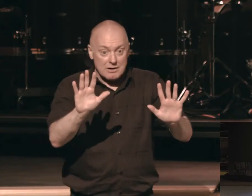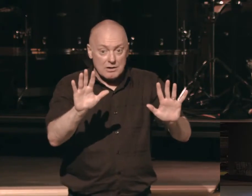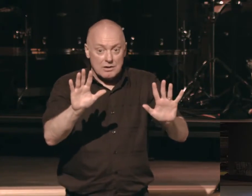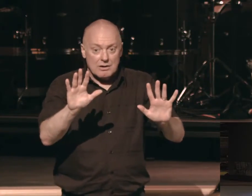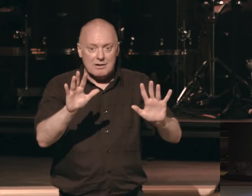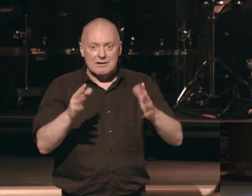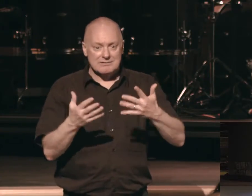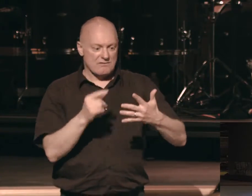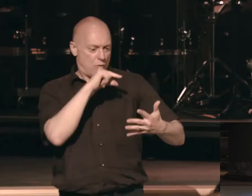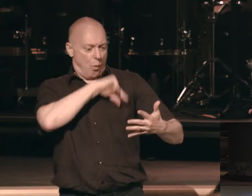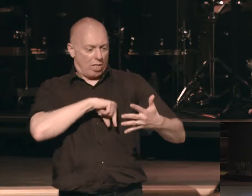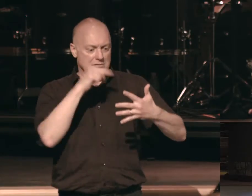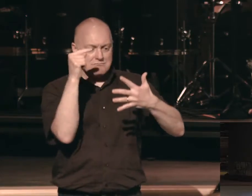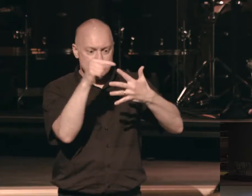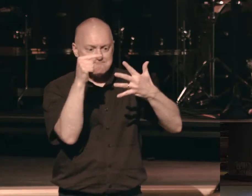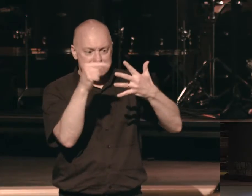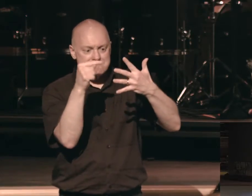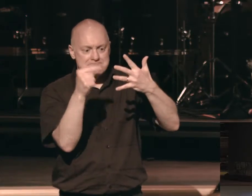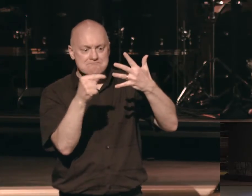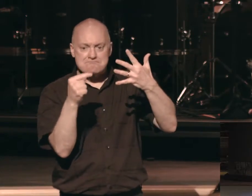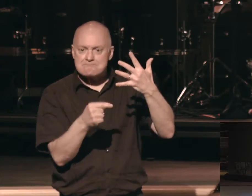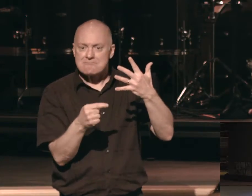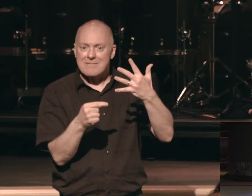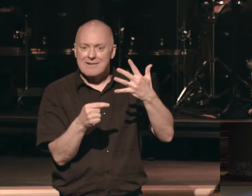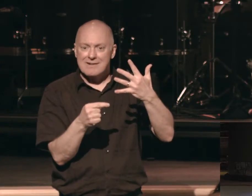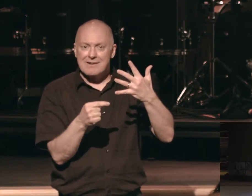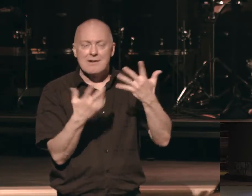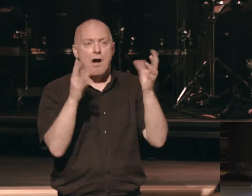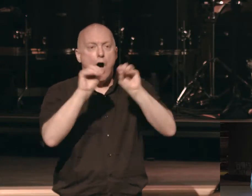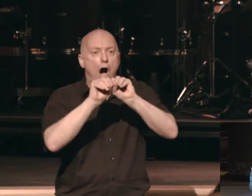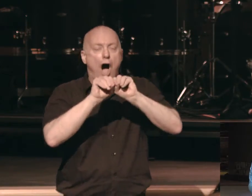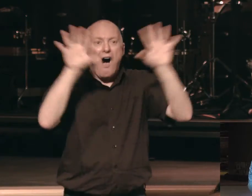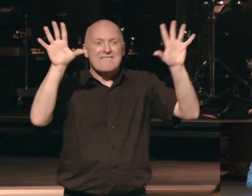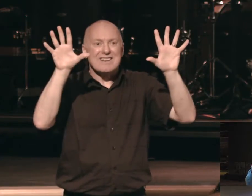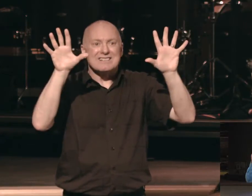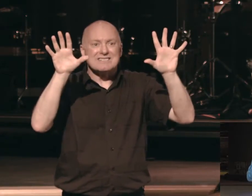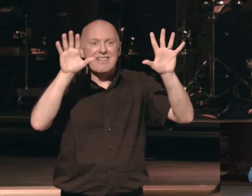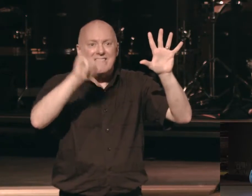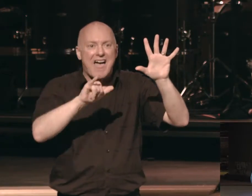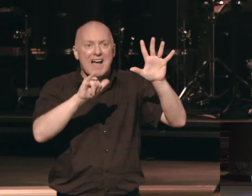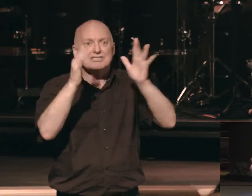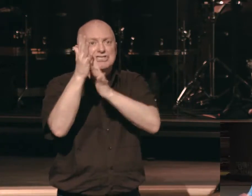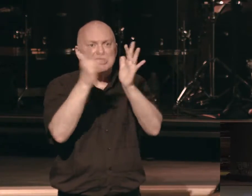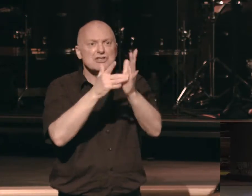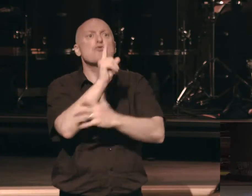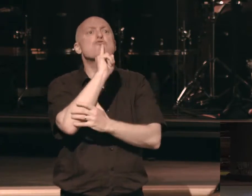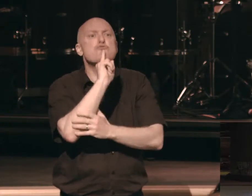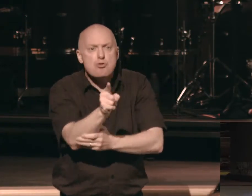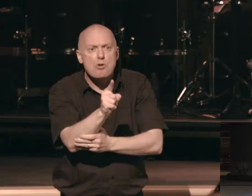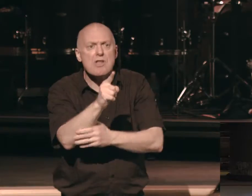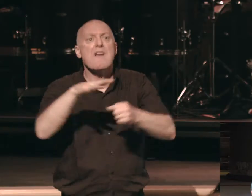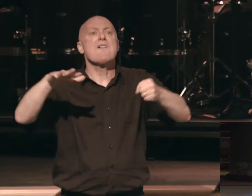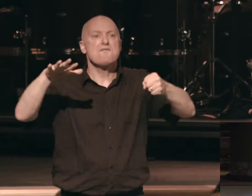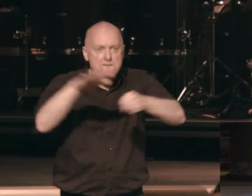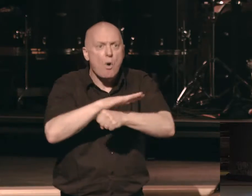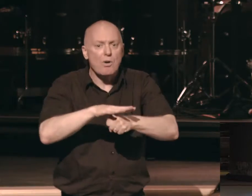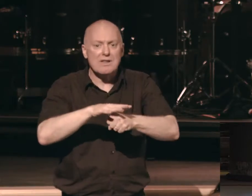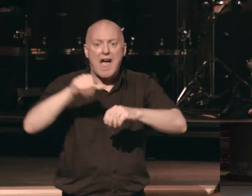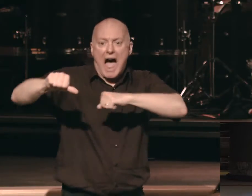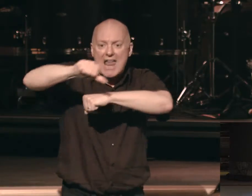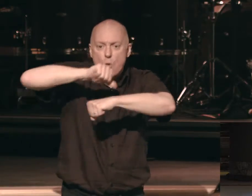the qualities of the Anointed One will carry the obvious fact that He is truly and